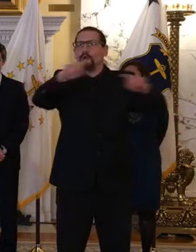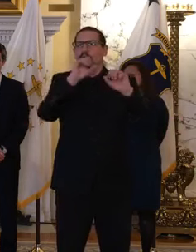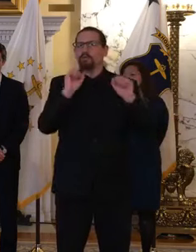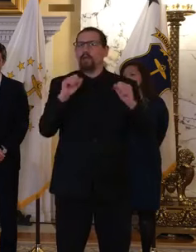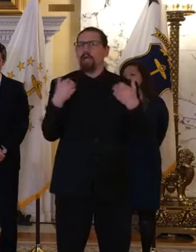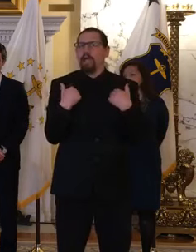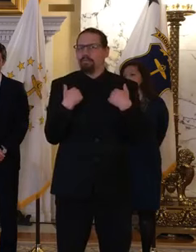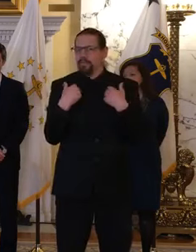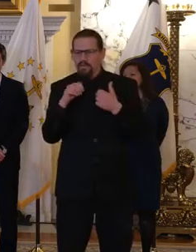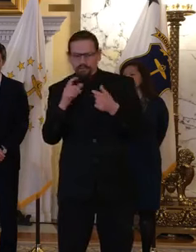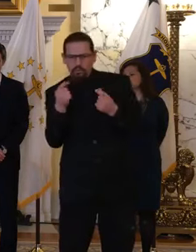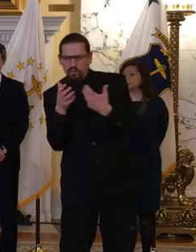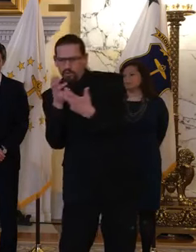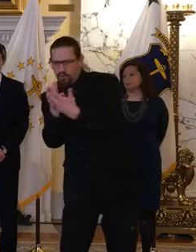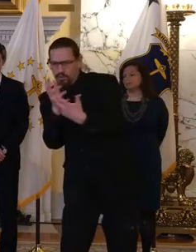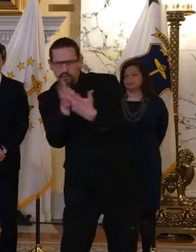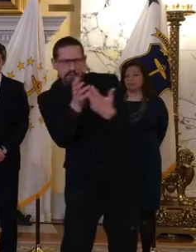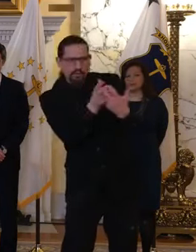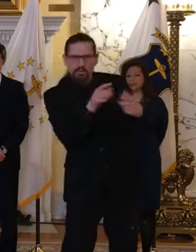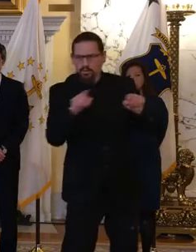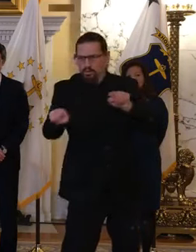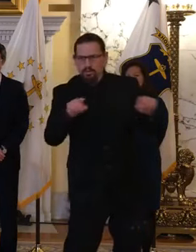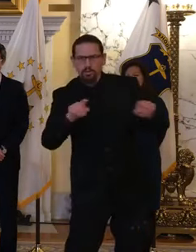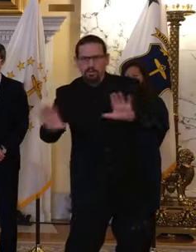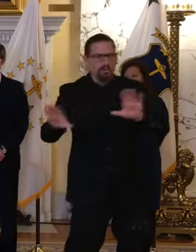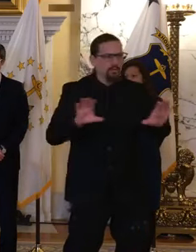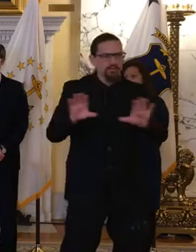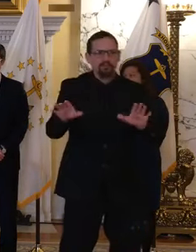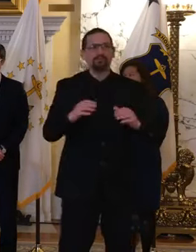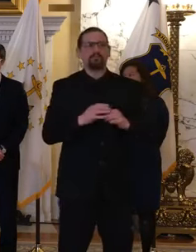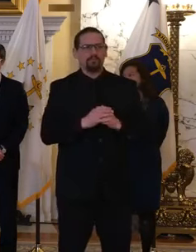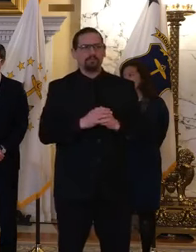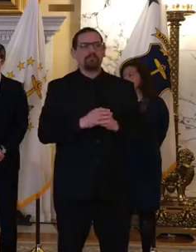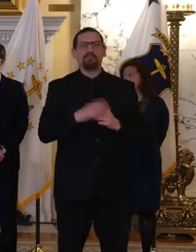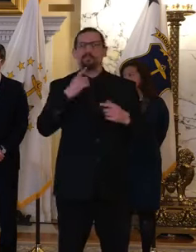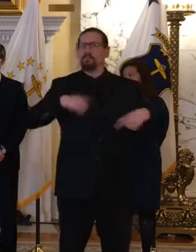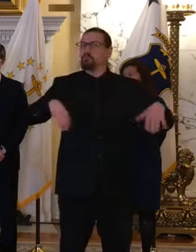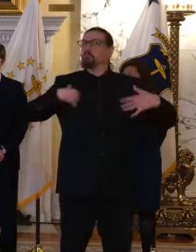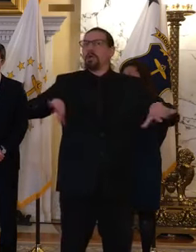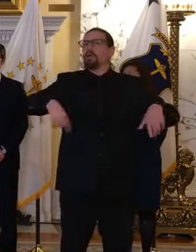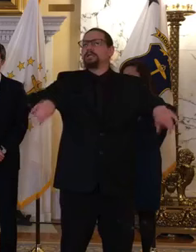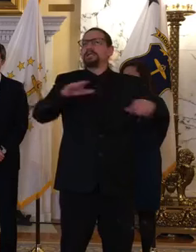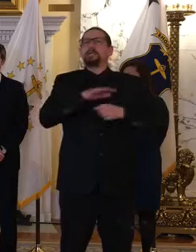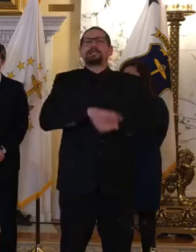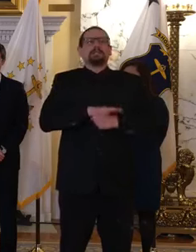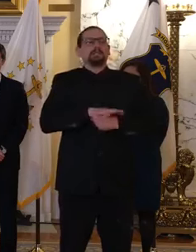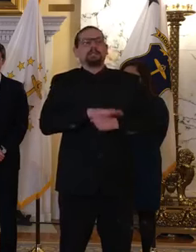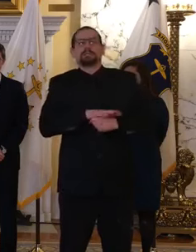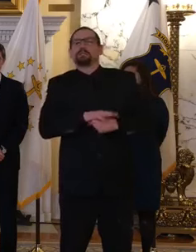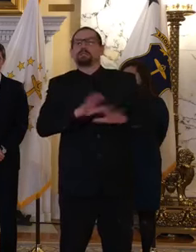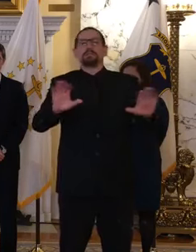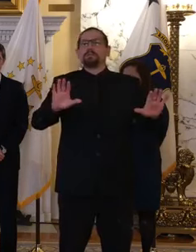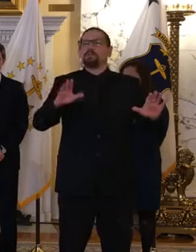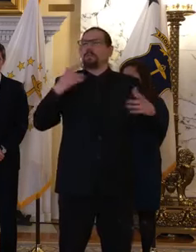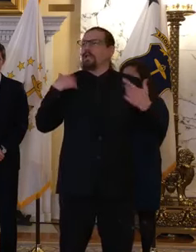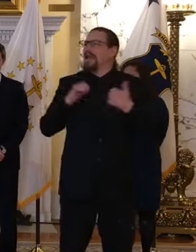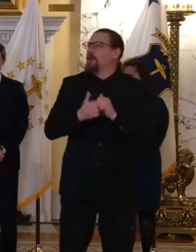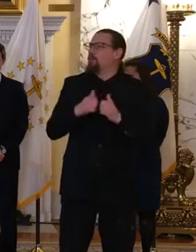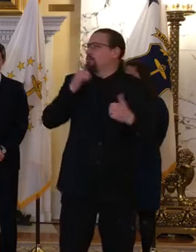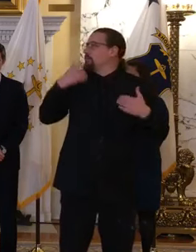Again, I'm trying to take a little bit of the pressure off, so I hope this is one way that we can help make sure nobody's left